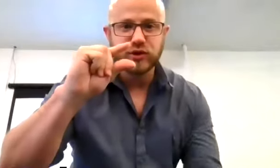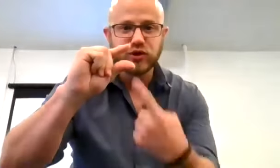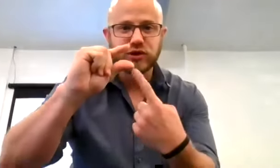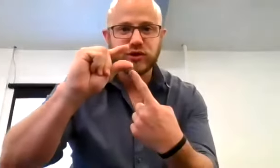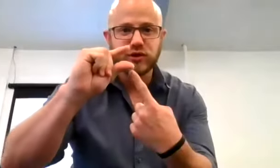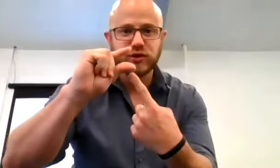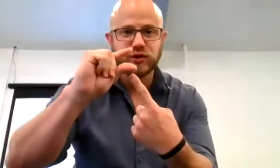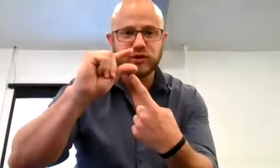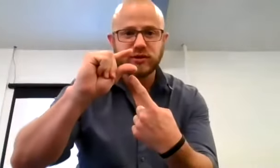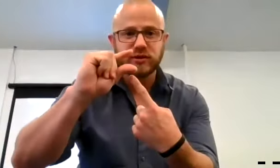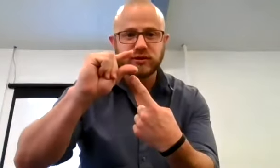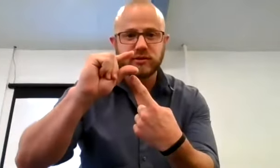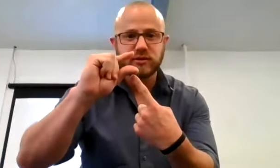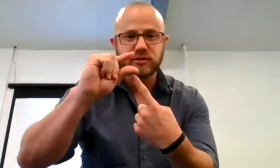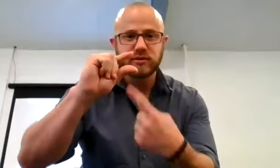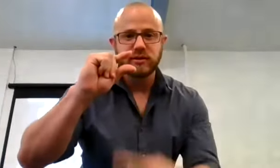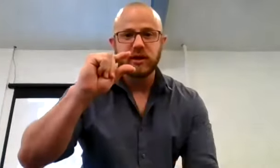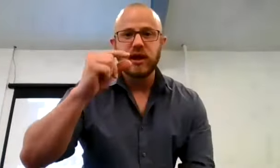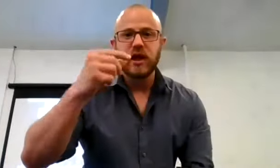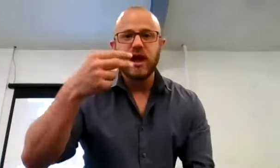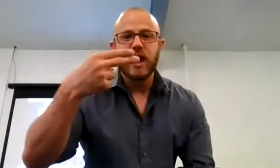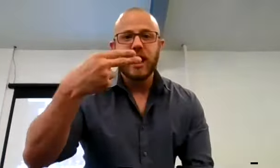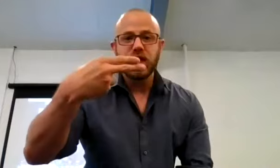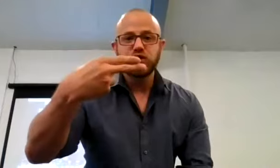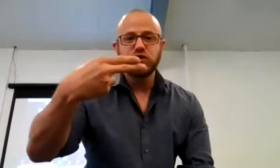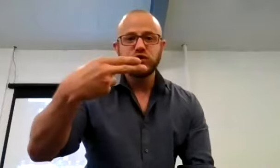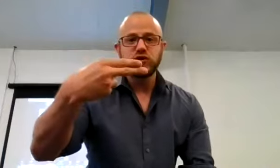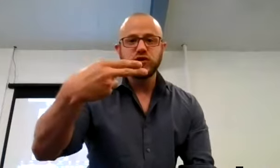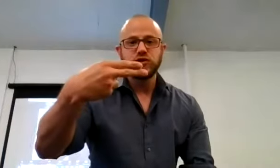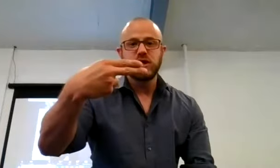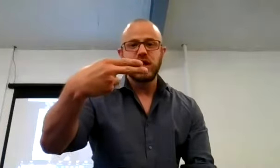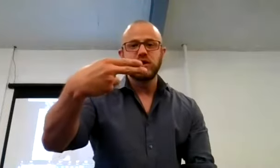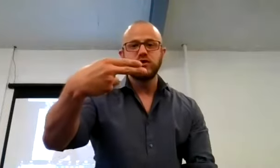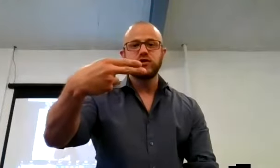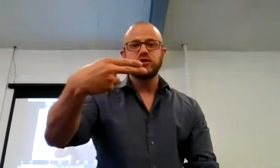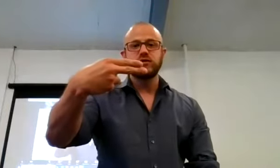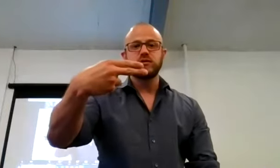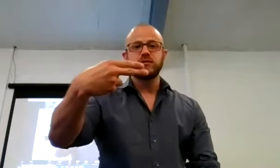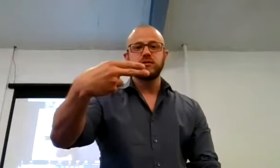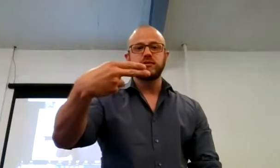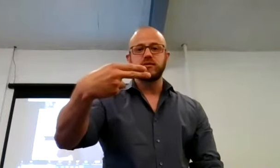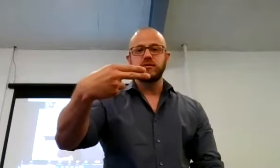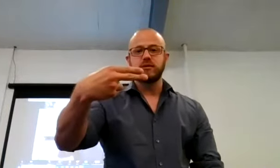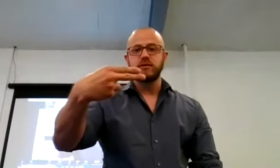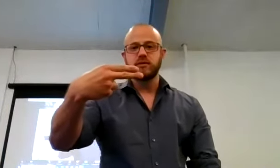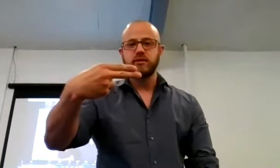G, this one's G. You see how my fingers are here? And then that's H.